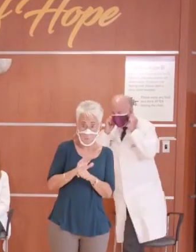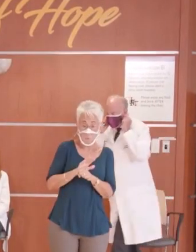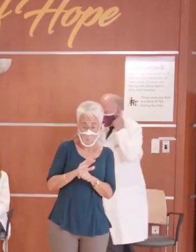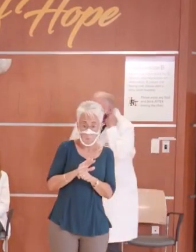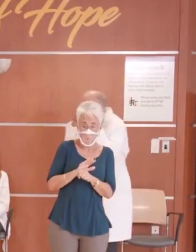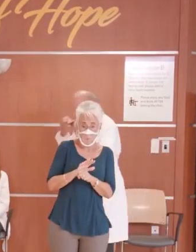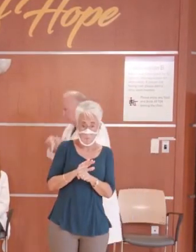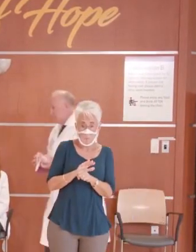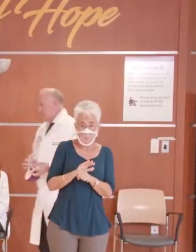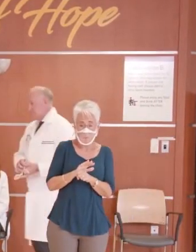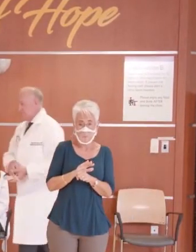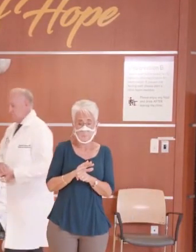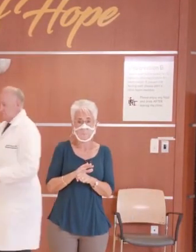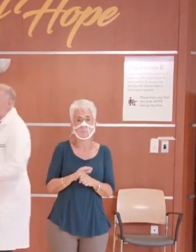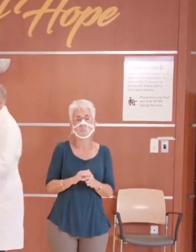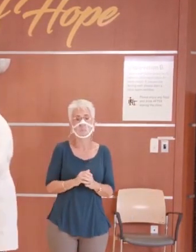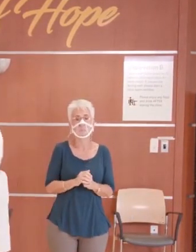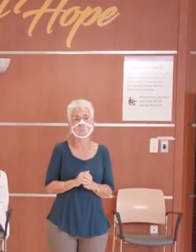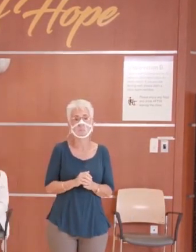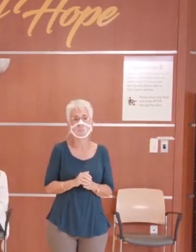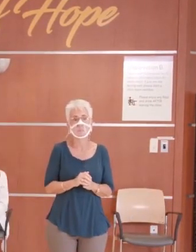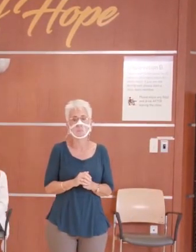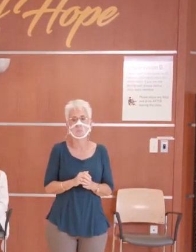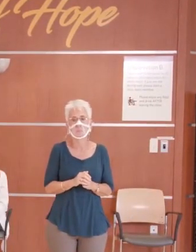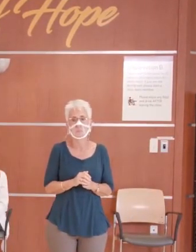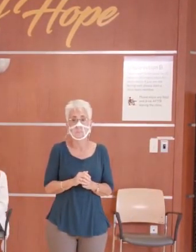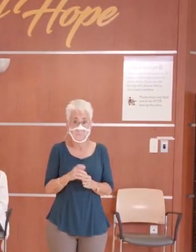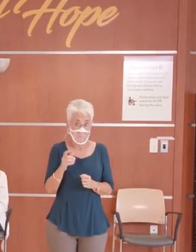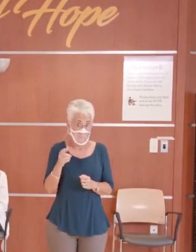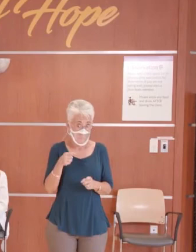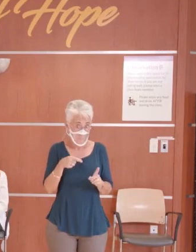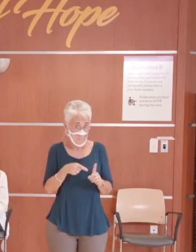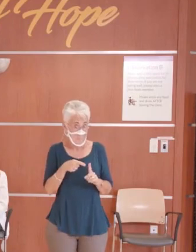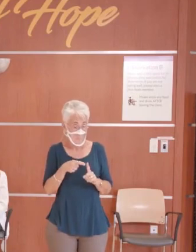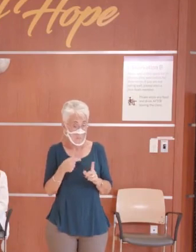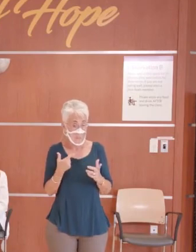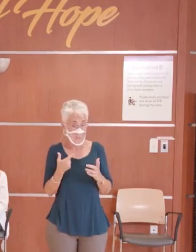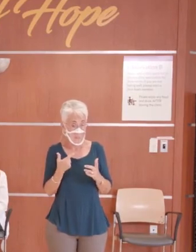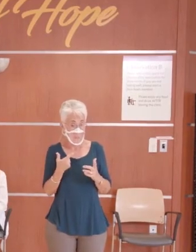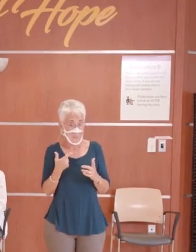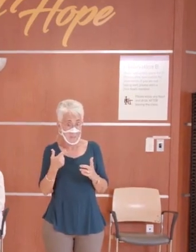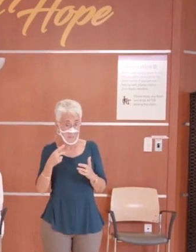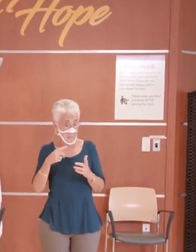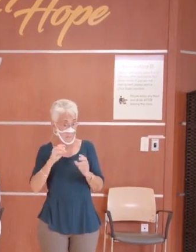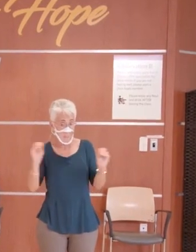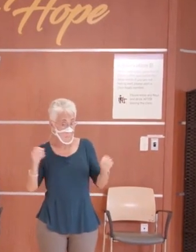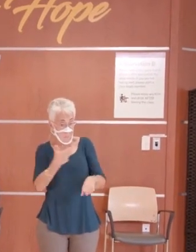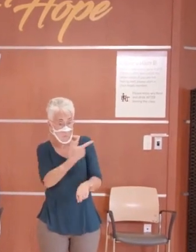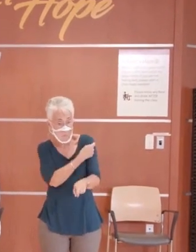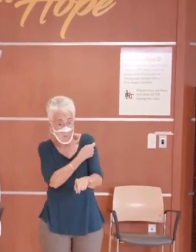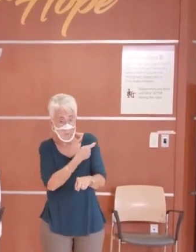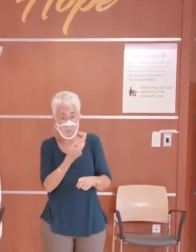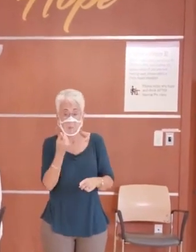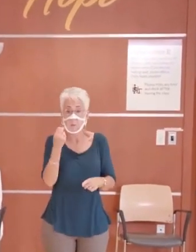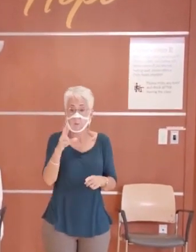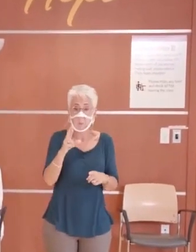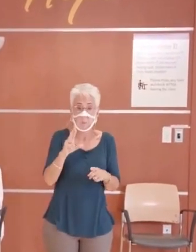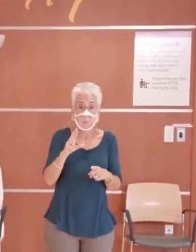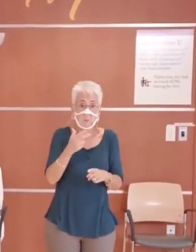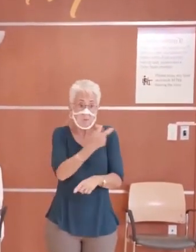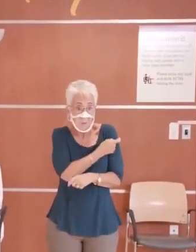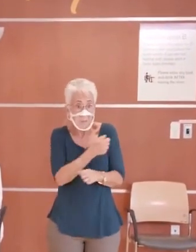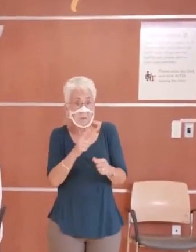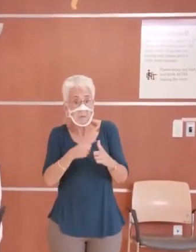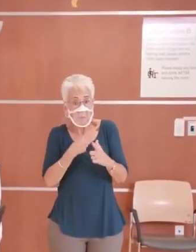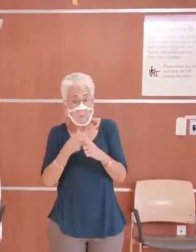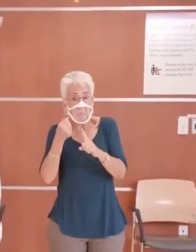probably be for Dr. Yealy. Thanks. Are they mostly unvaccinated? Are there breakthrough infections? What's